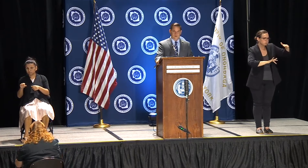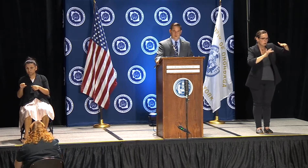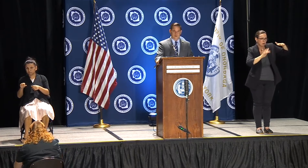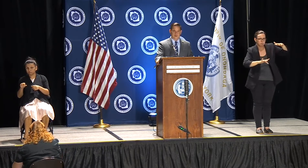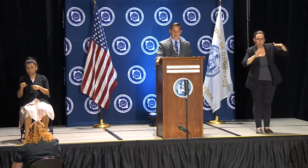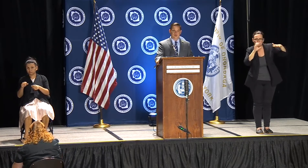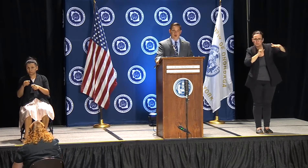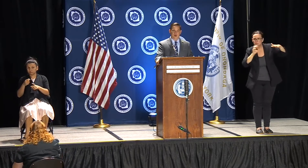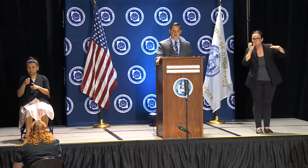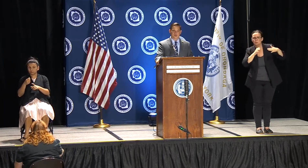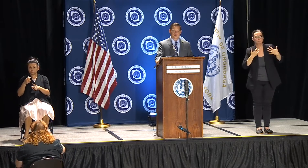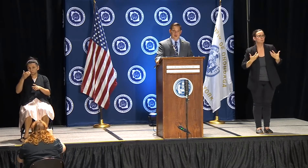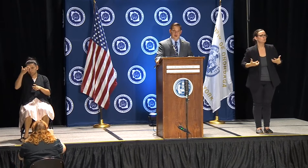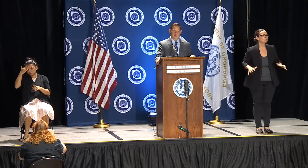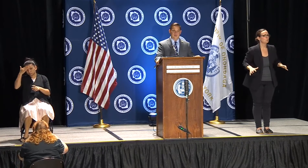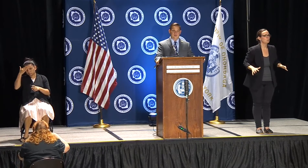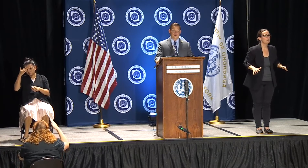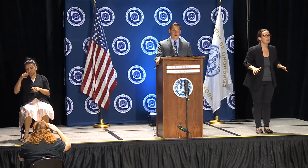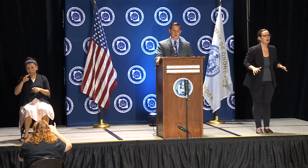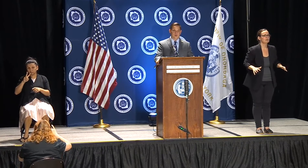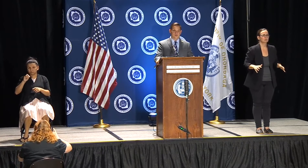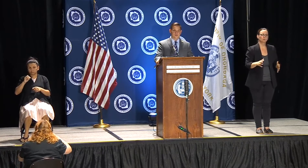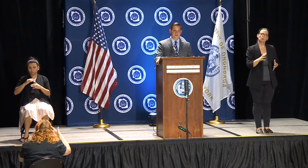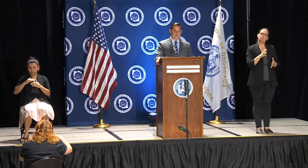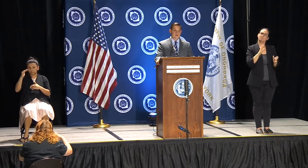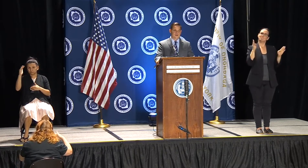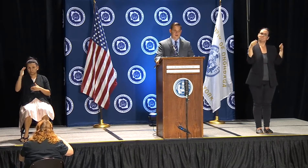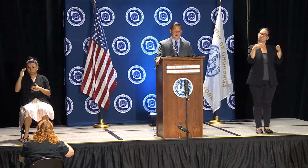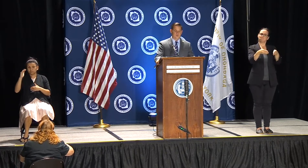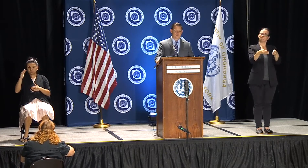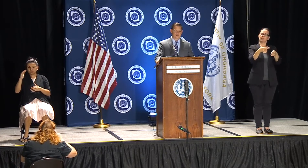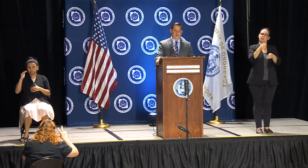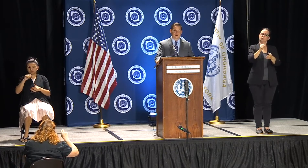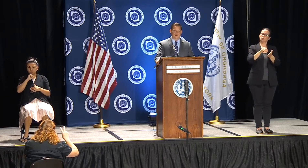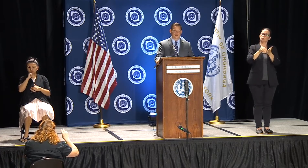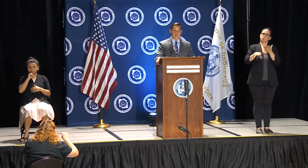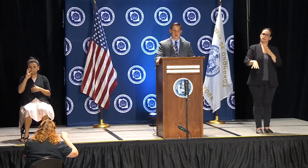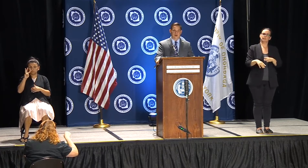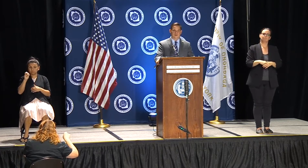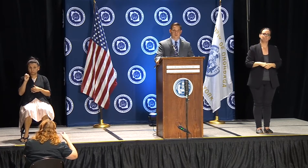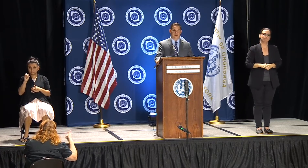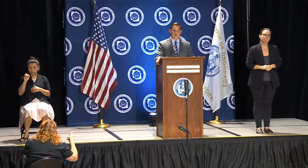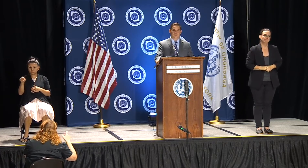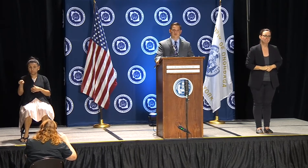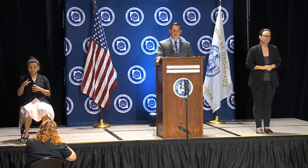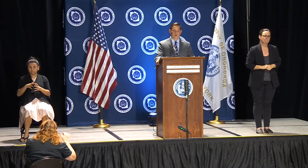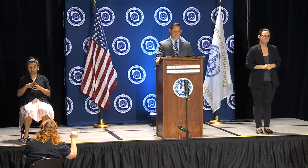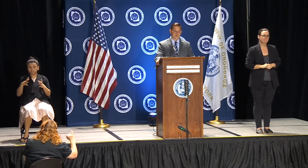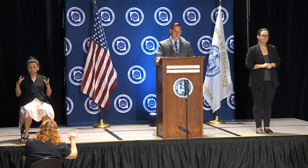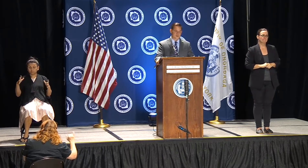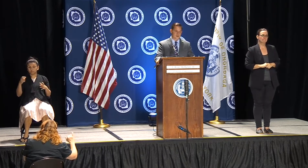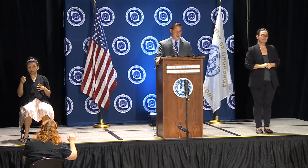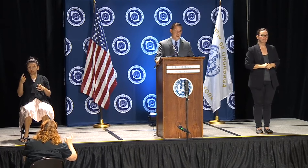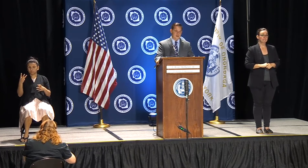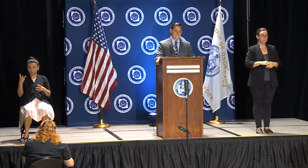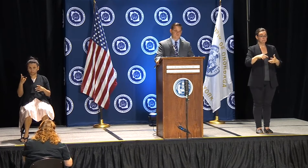20-year-olds certainly leading the charge. 30-year-olds, almost our second largest demographic behind the